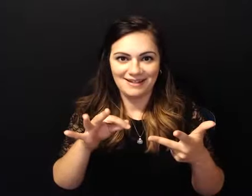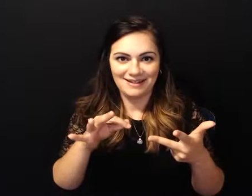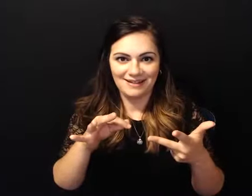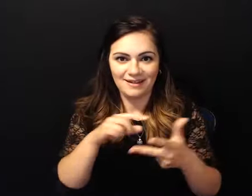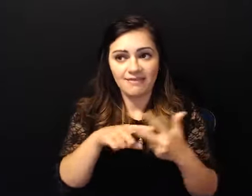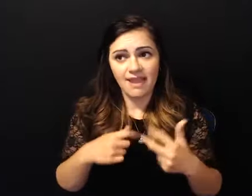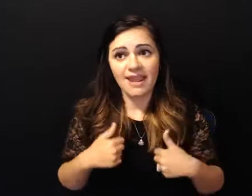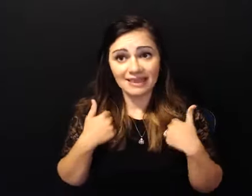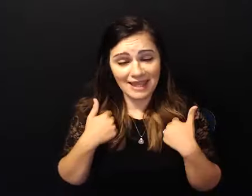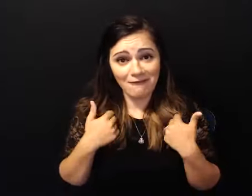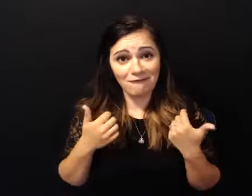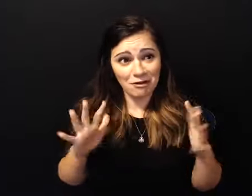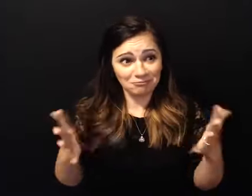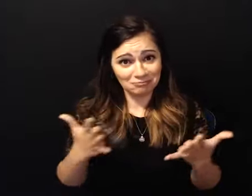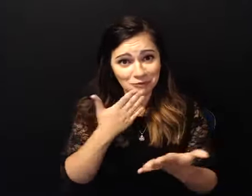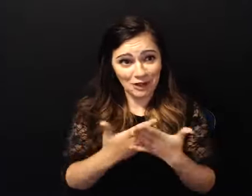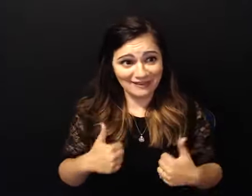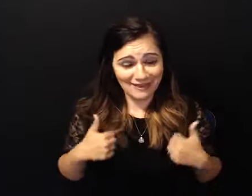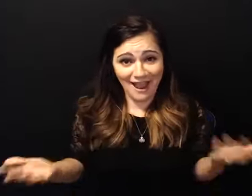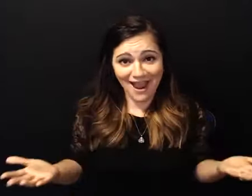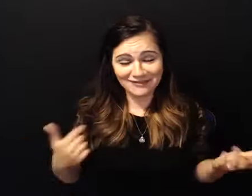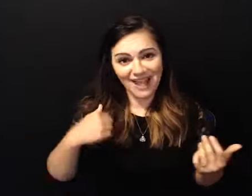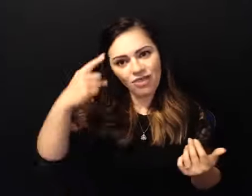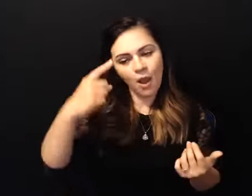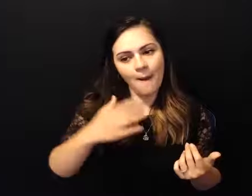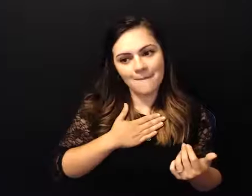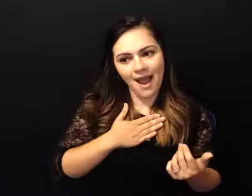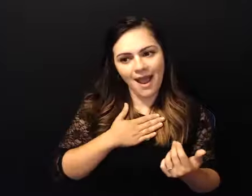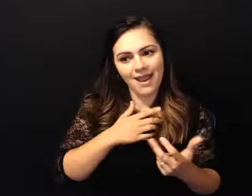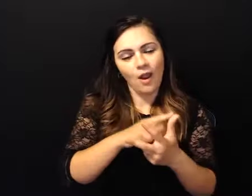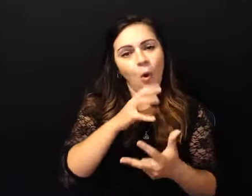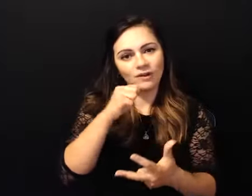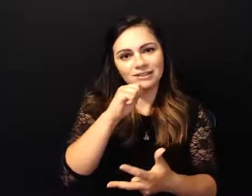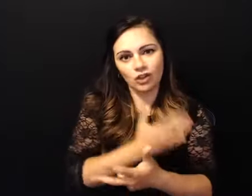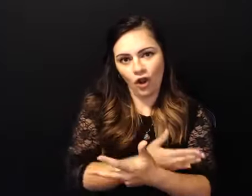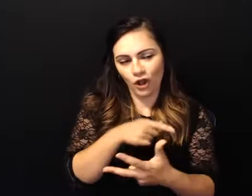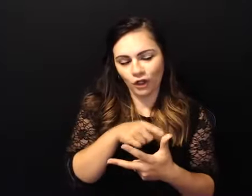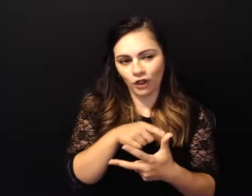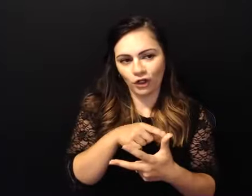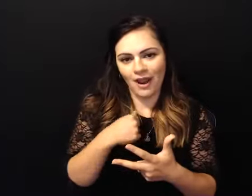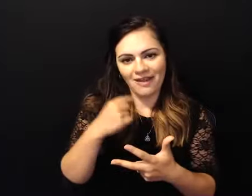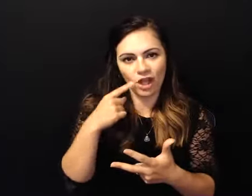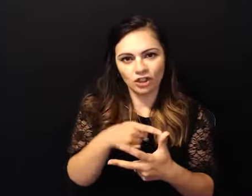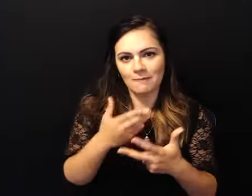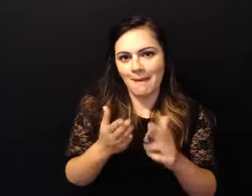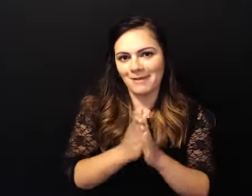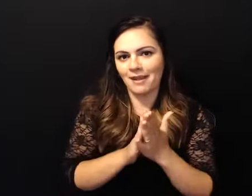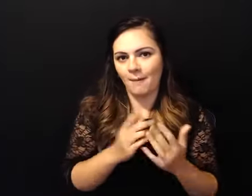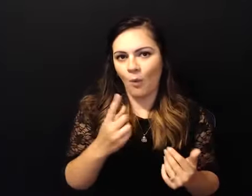lives you know i mean i thought my daughter one of my i thought my oldest daughter uh might be one of us you know she uh um